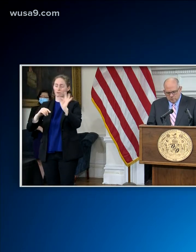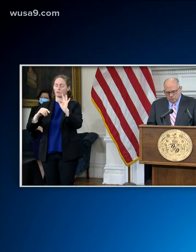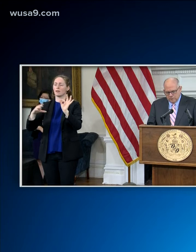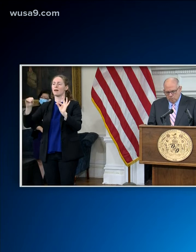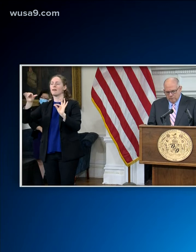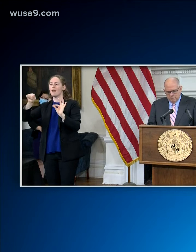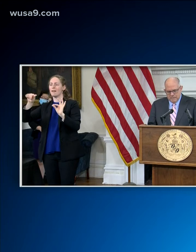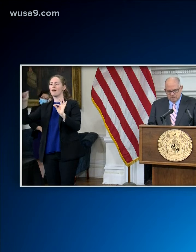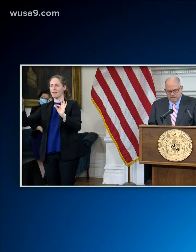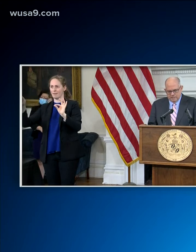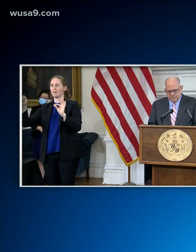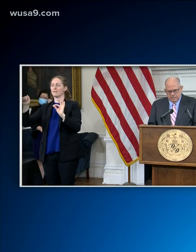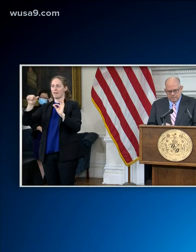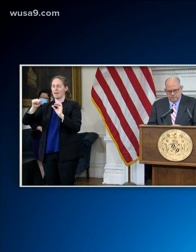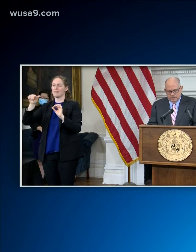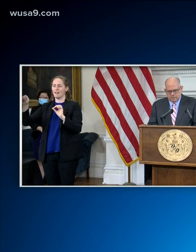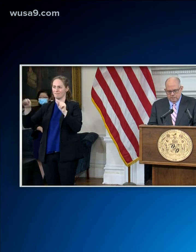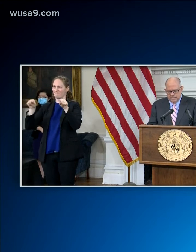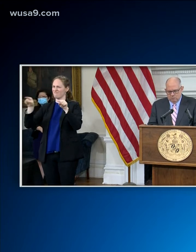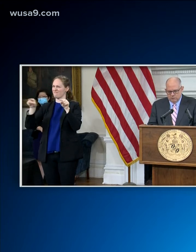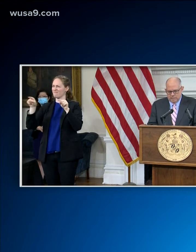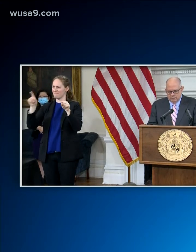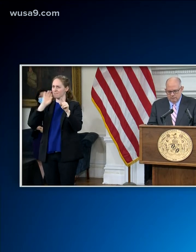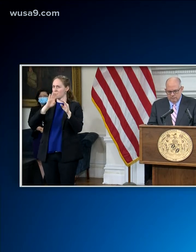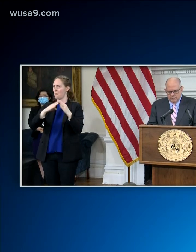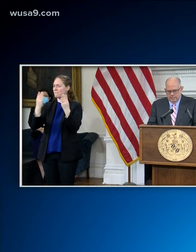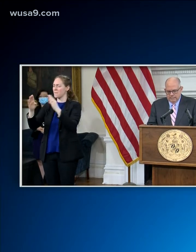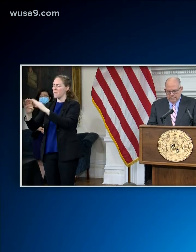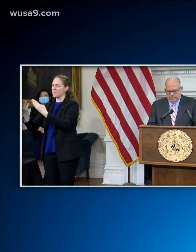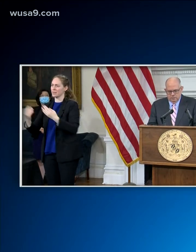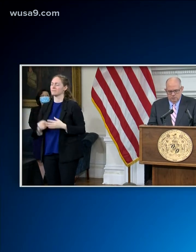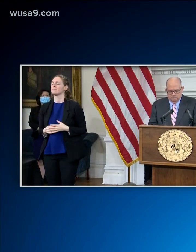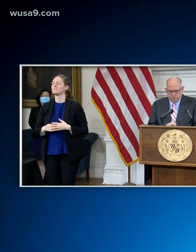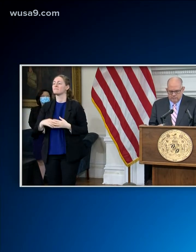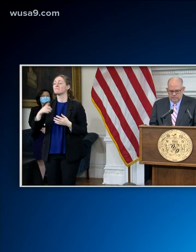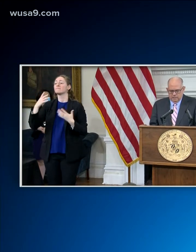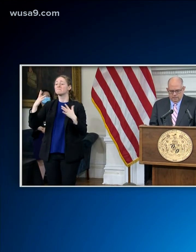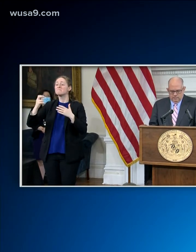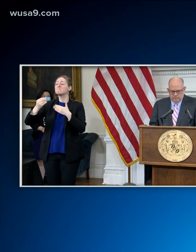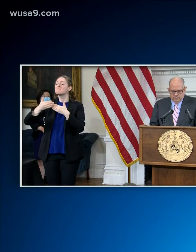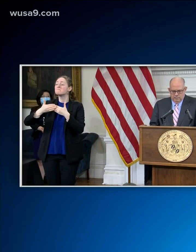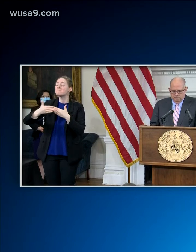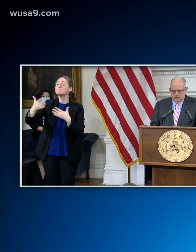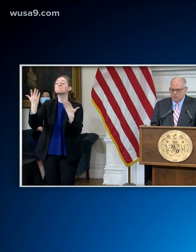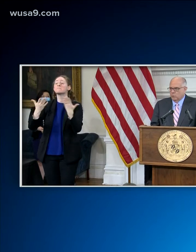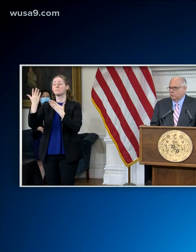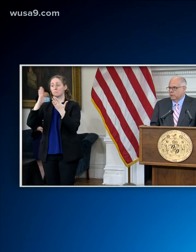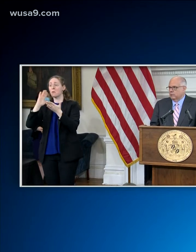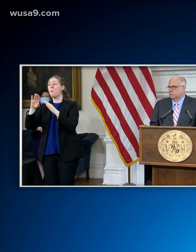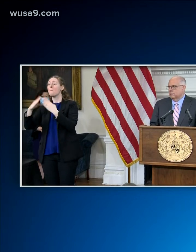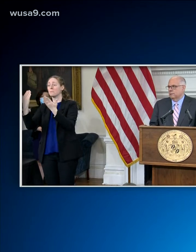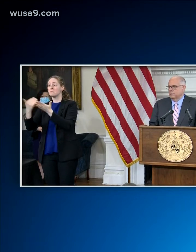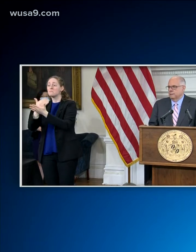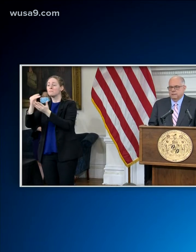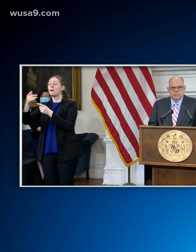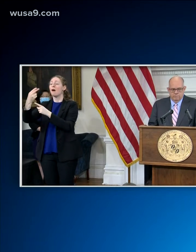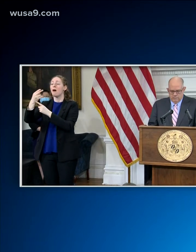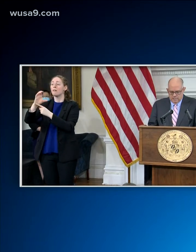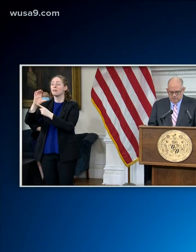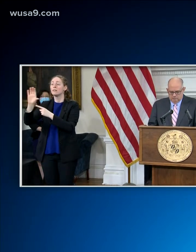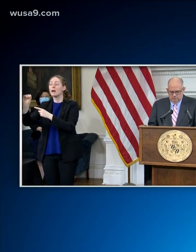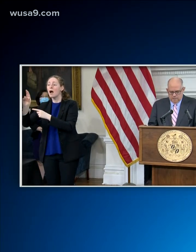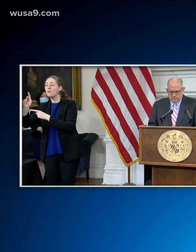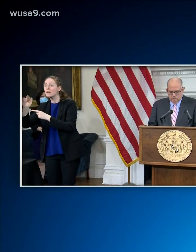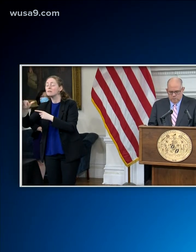will also be opening mass vaccination sites in Howard County and in Harford County in the following weeks,